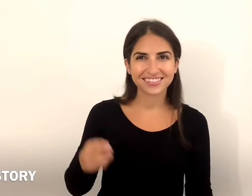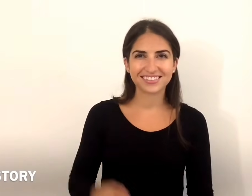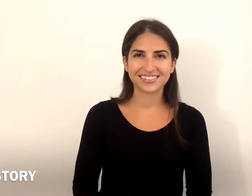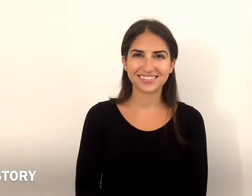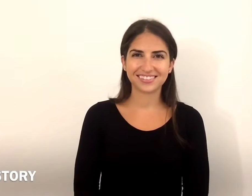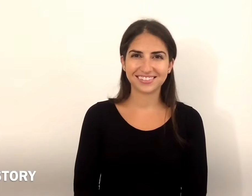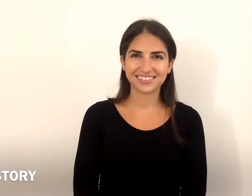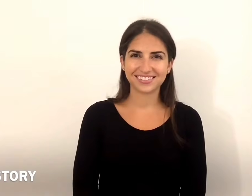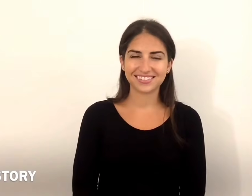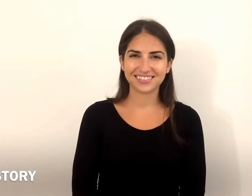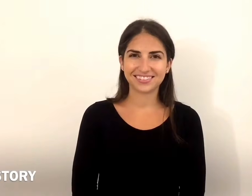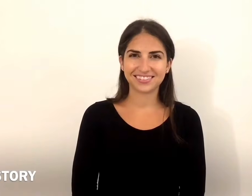History.